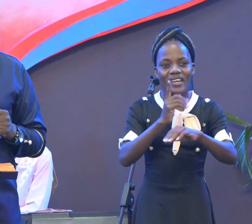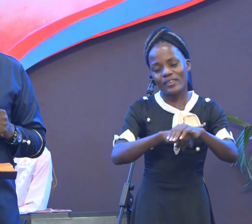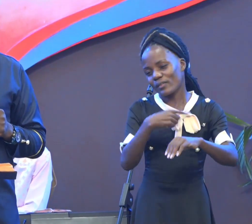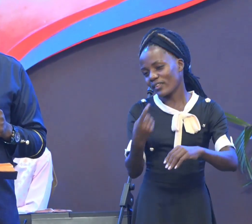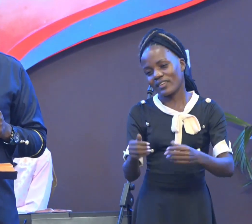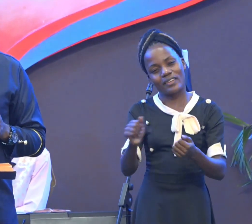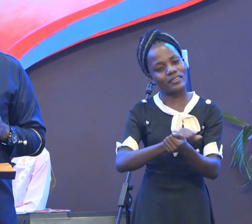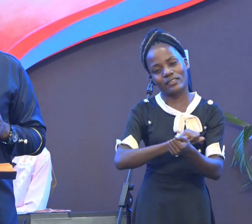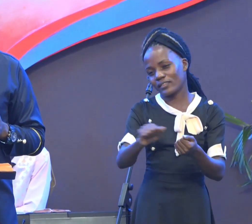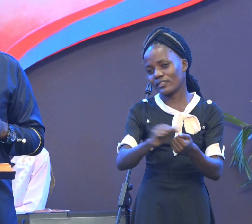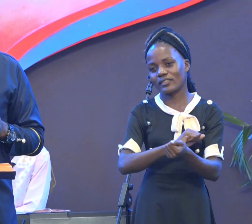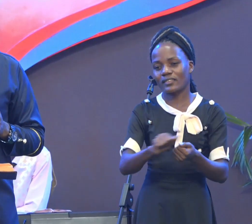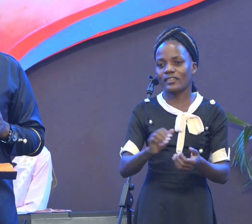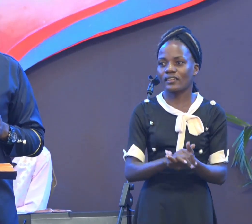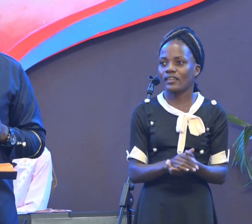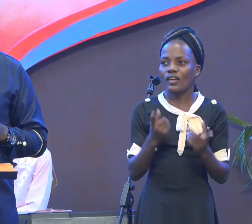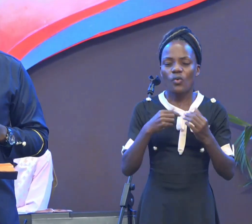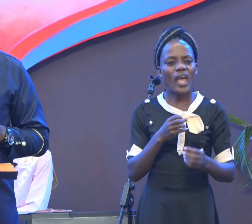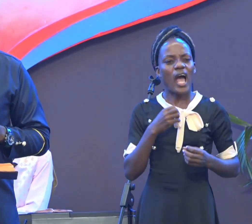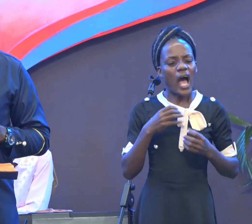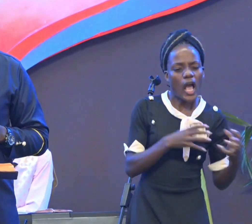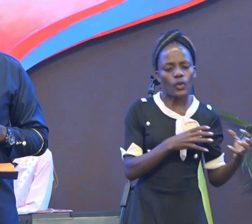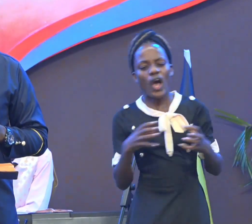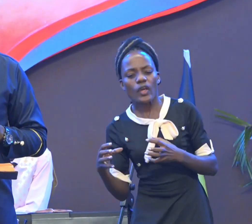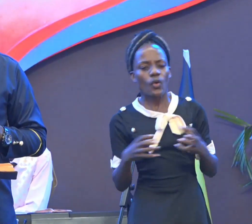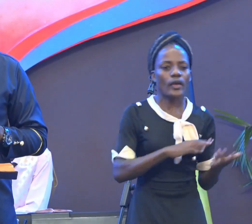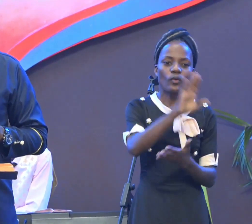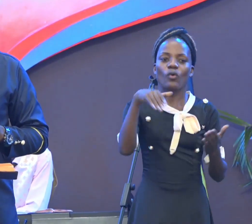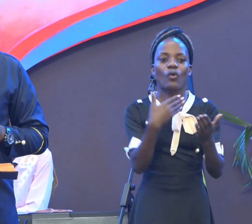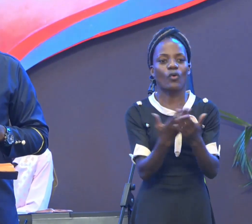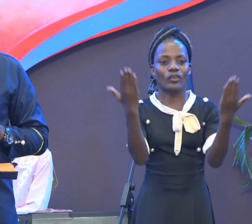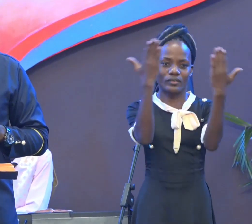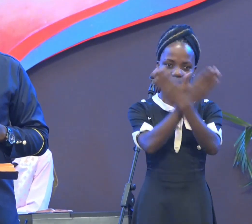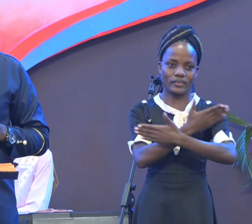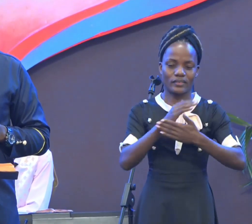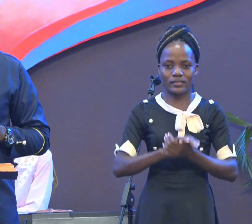really not okay. We urge you the whole